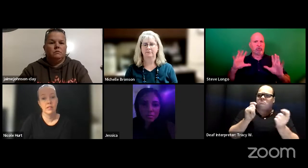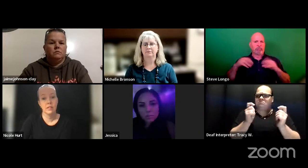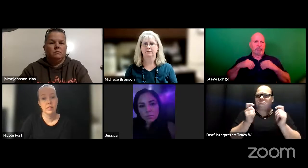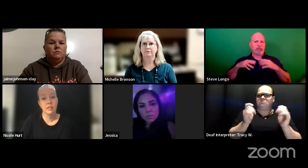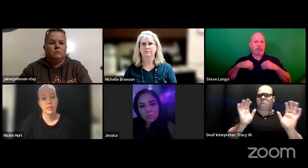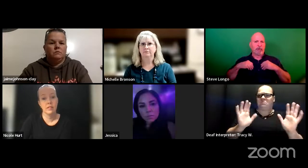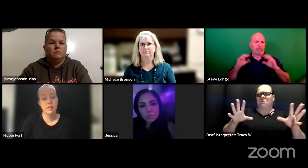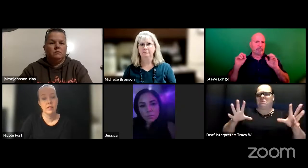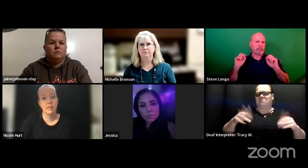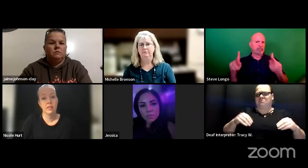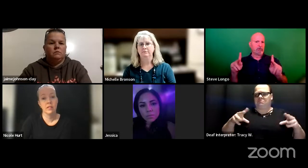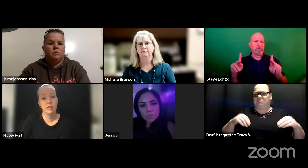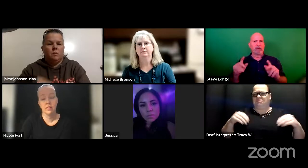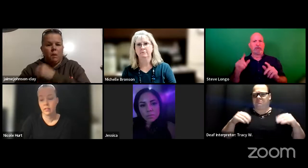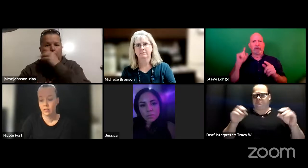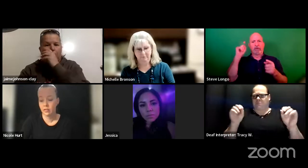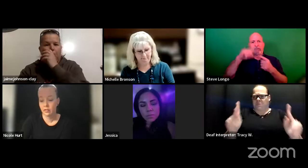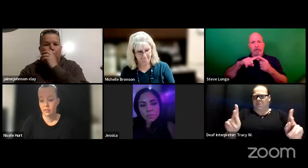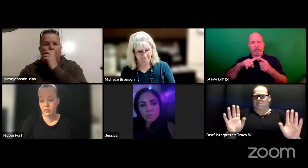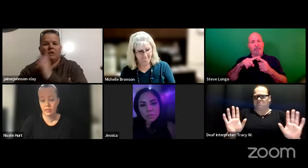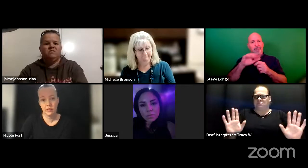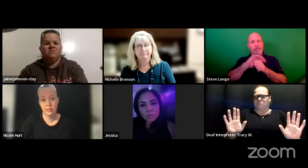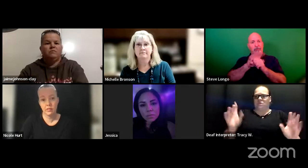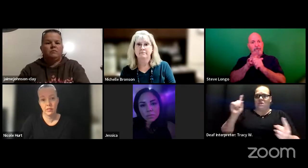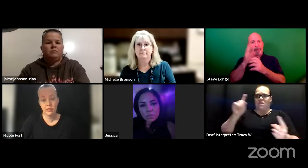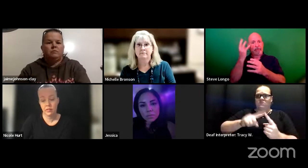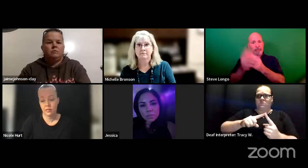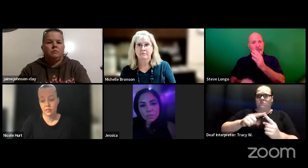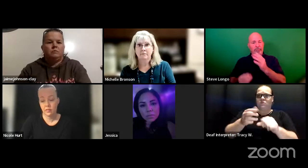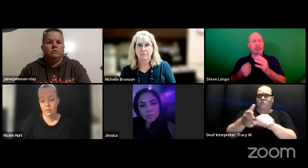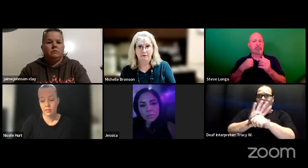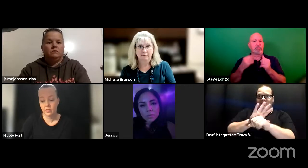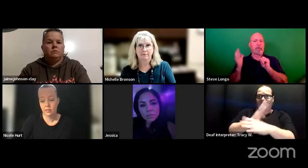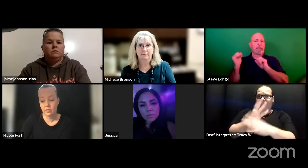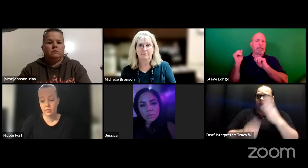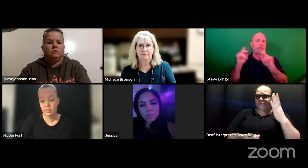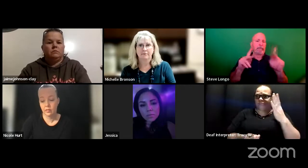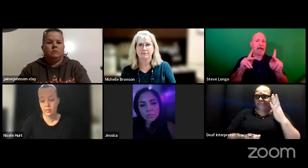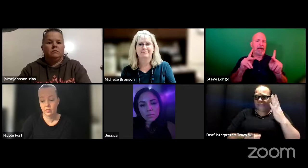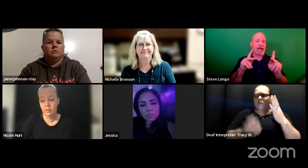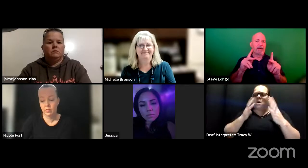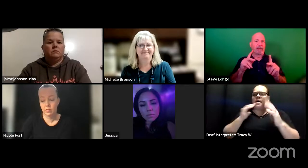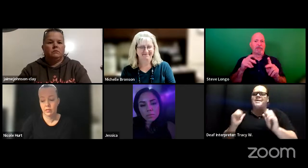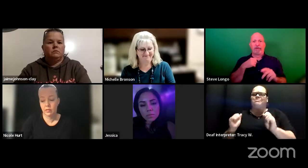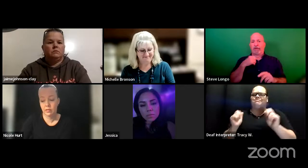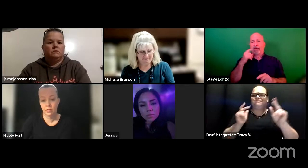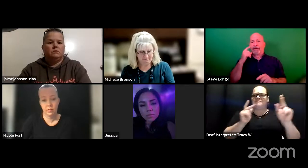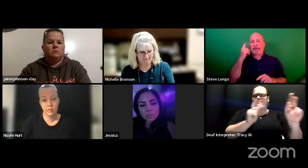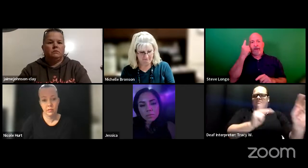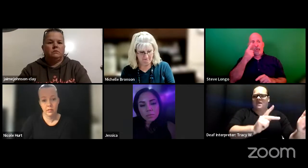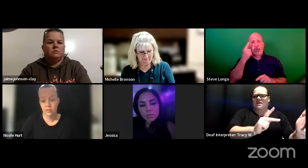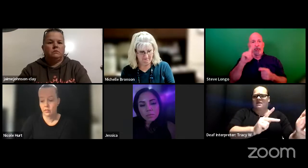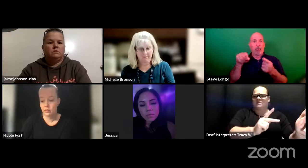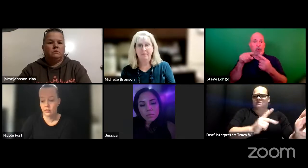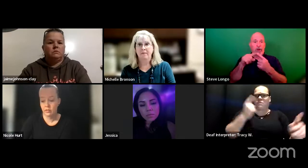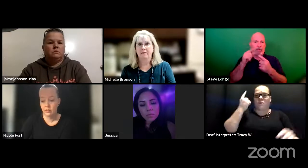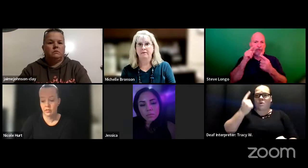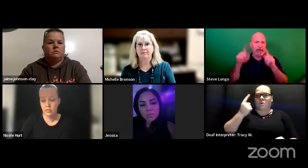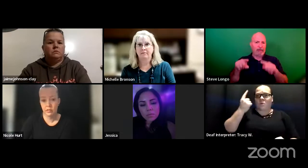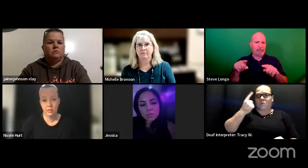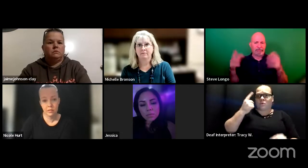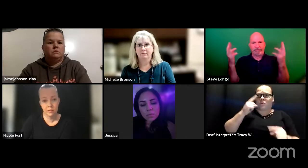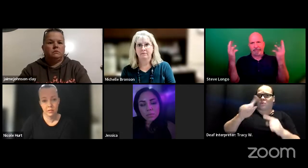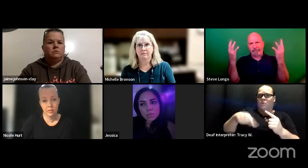dramatic change, just some acceptable adjustments. Once